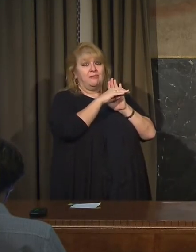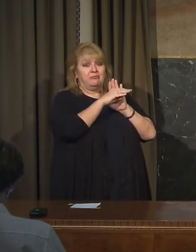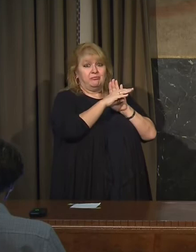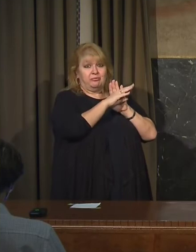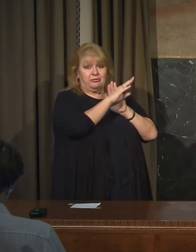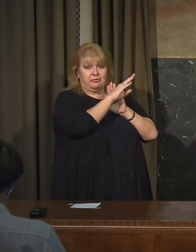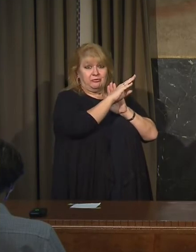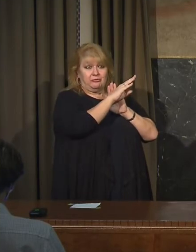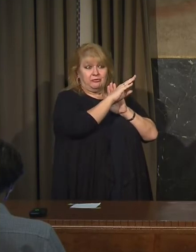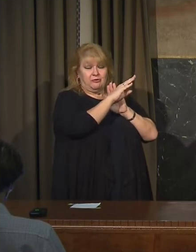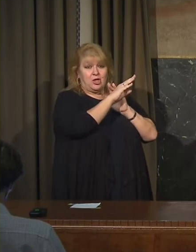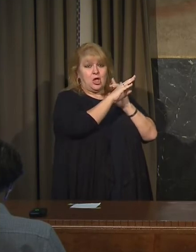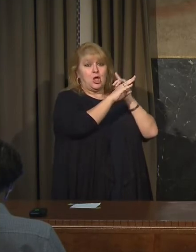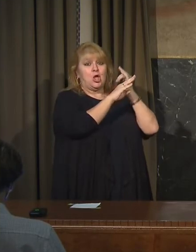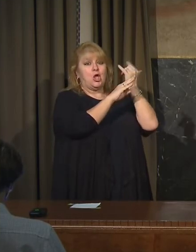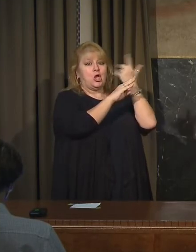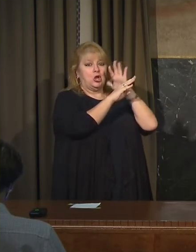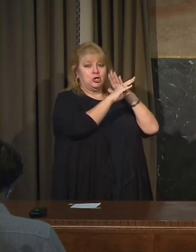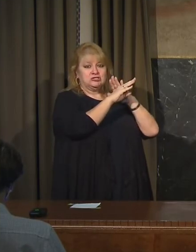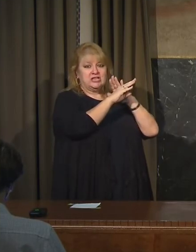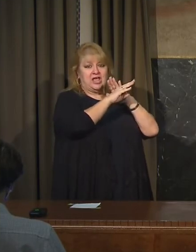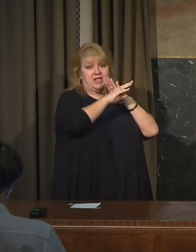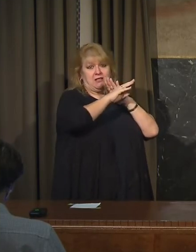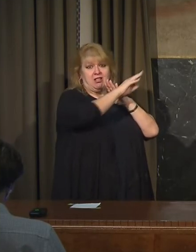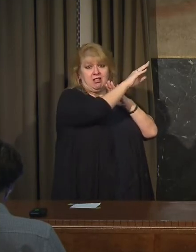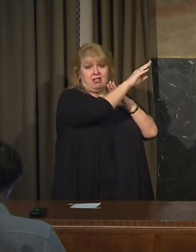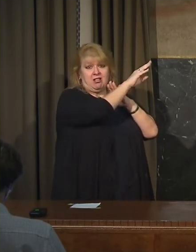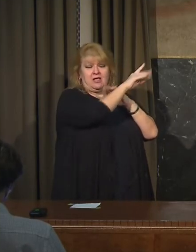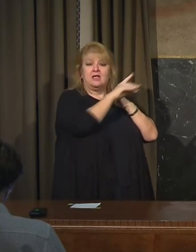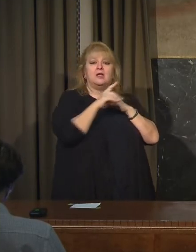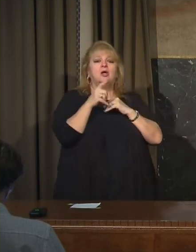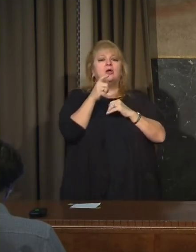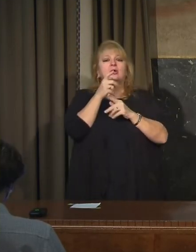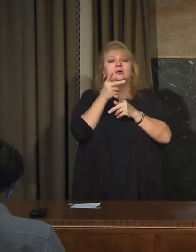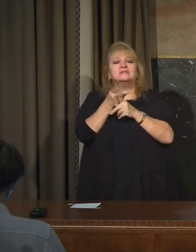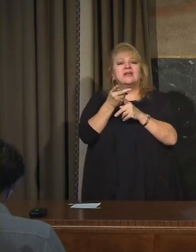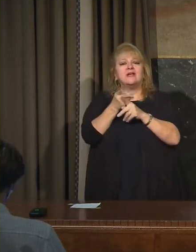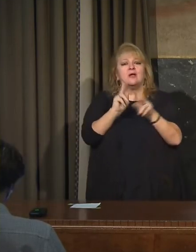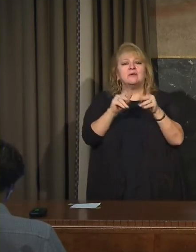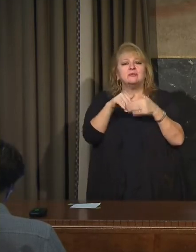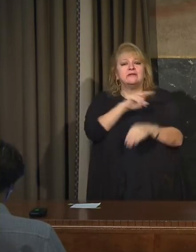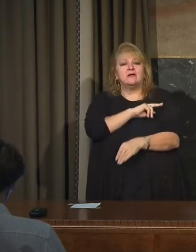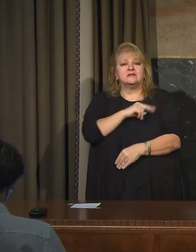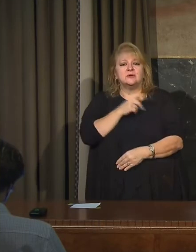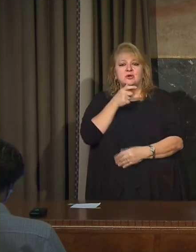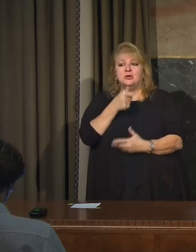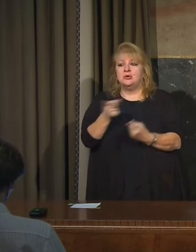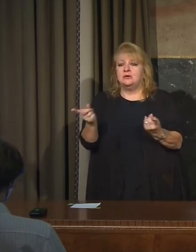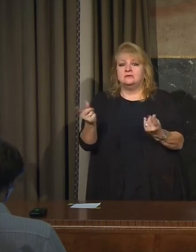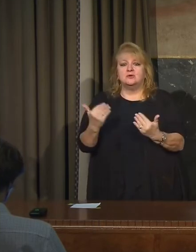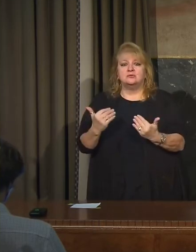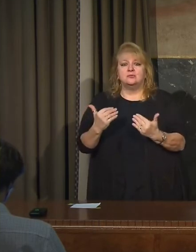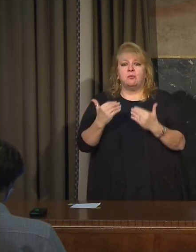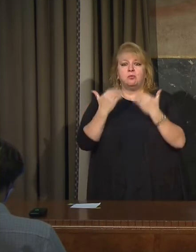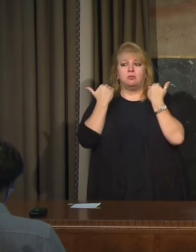threaten our ability to deliver life-saving care in our hospitals. Now, we are